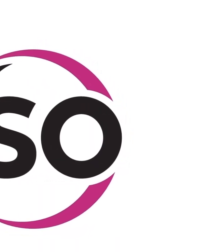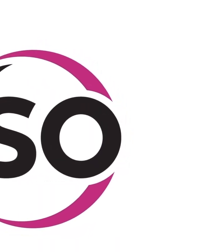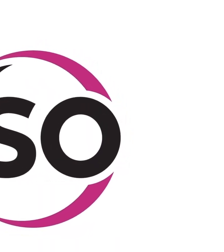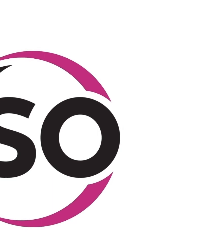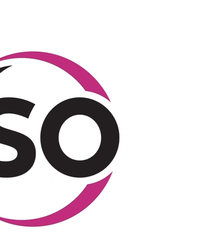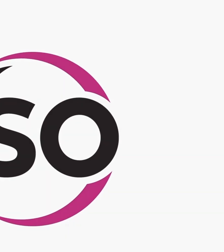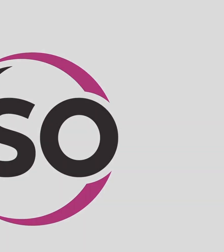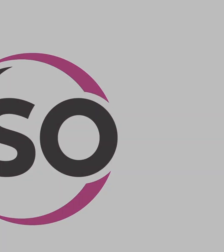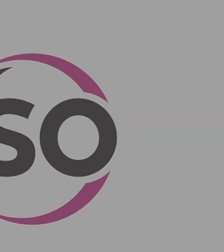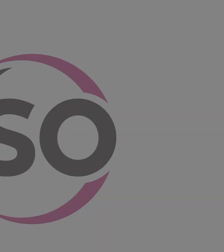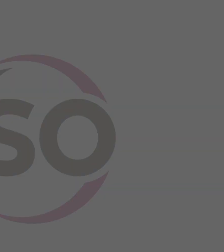VSO